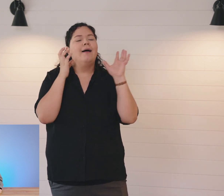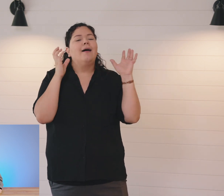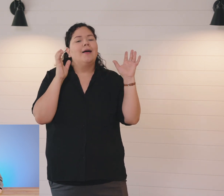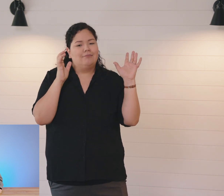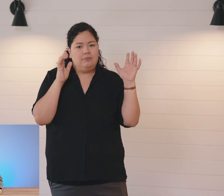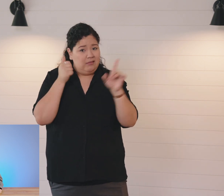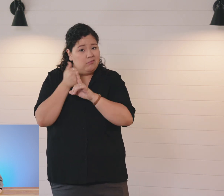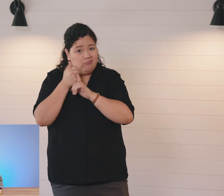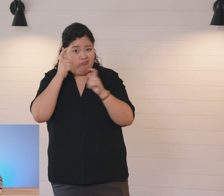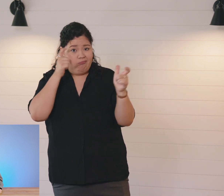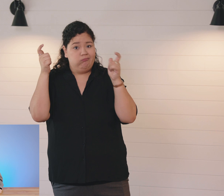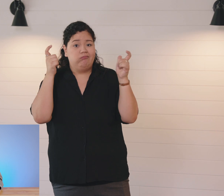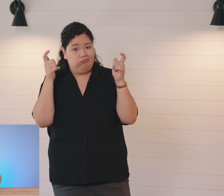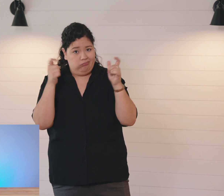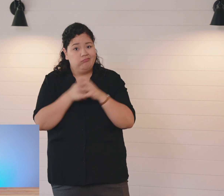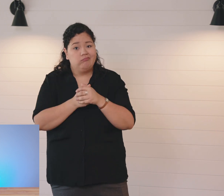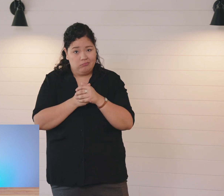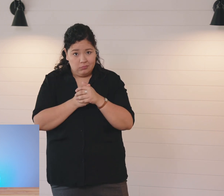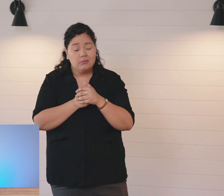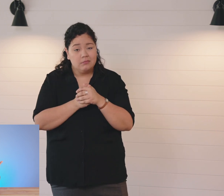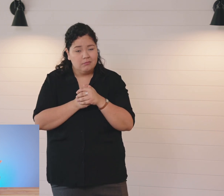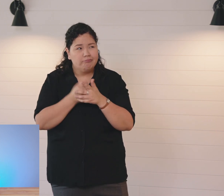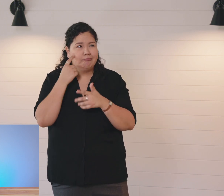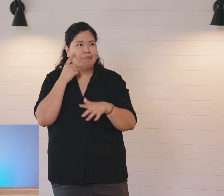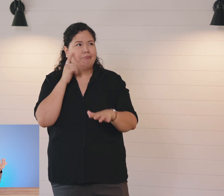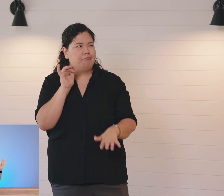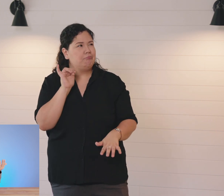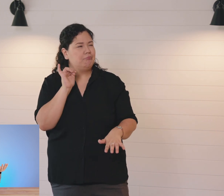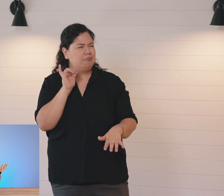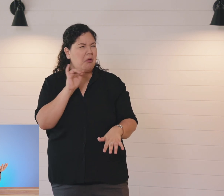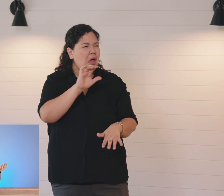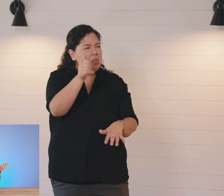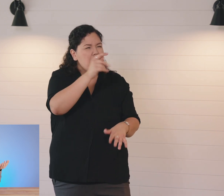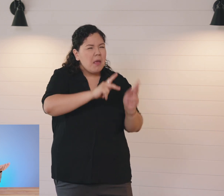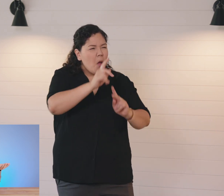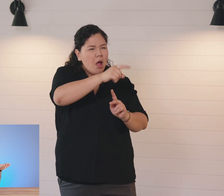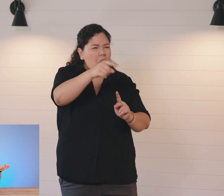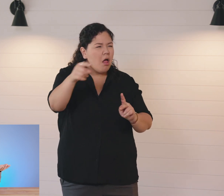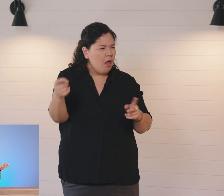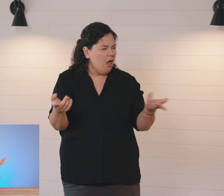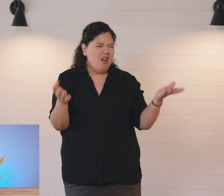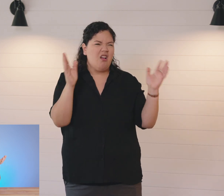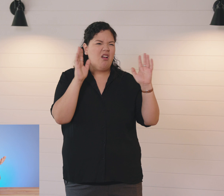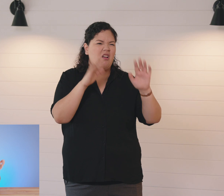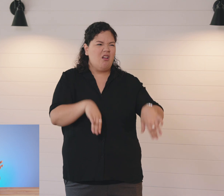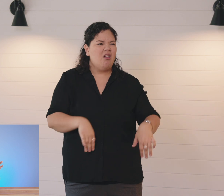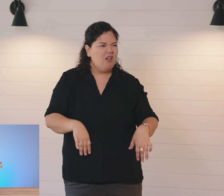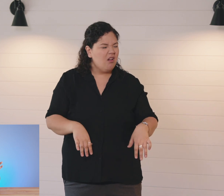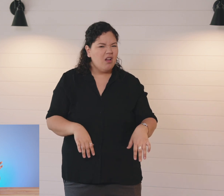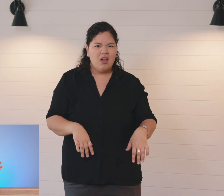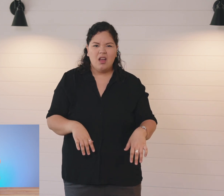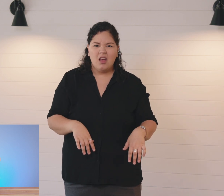he's pretty full of himself. He thinks, listen, who else in the kingdom gets to have a